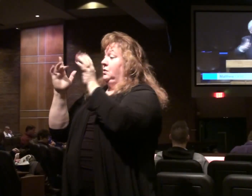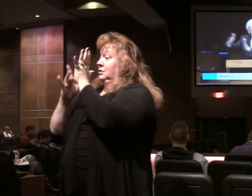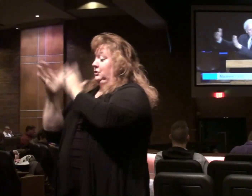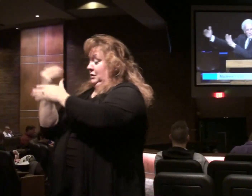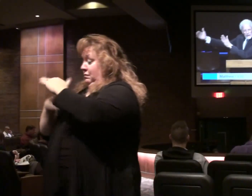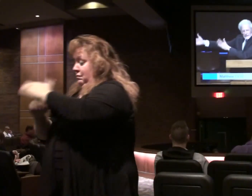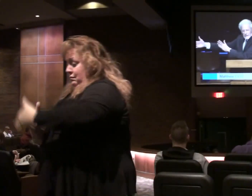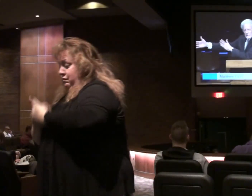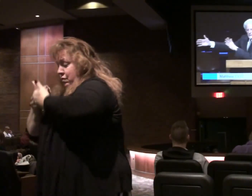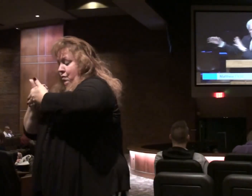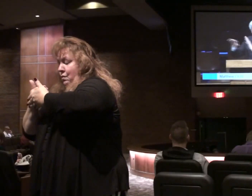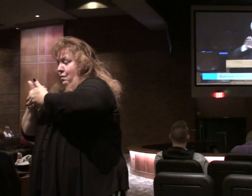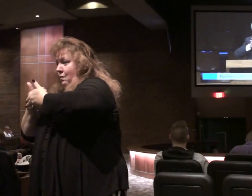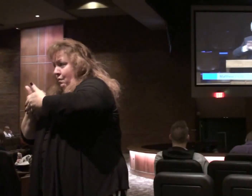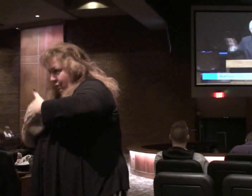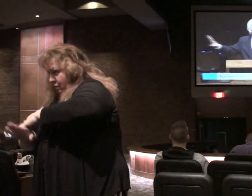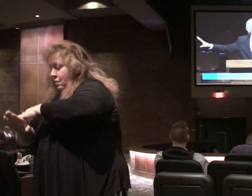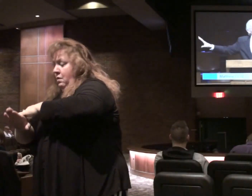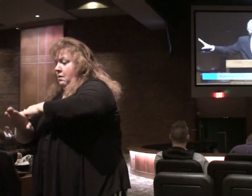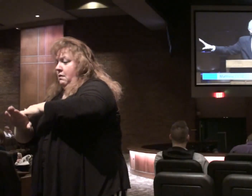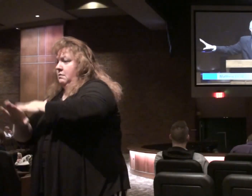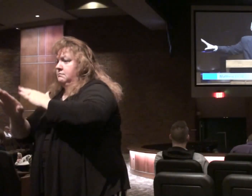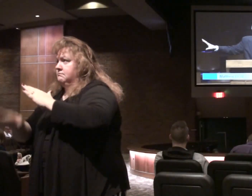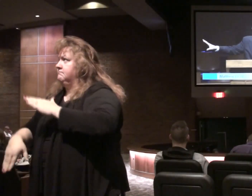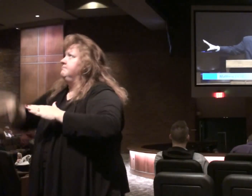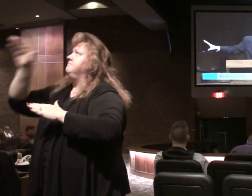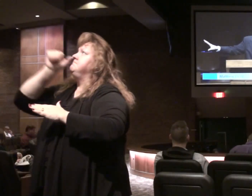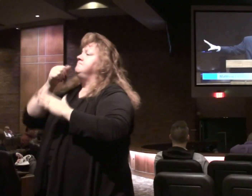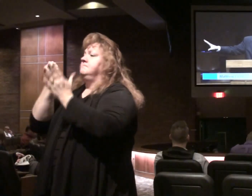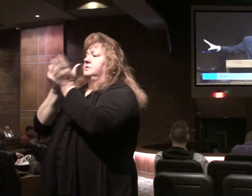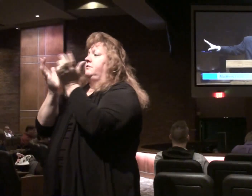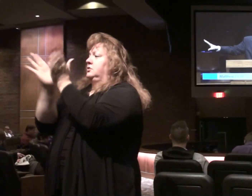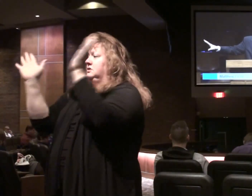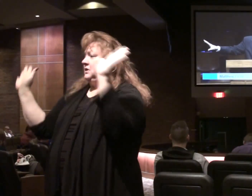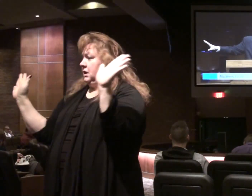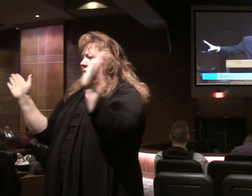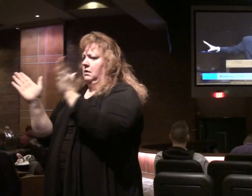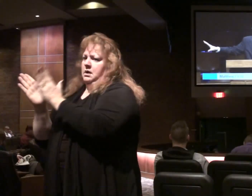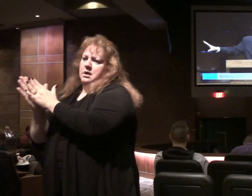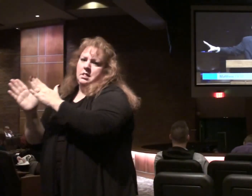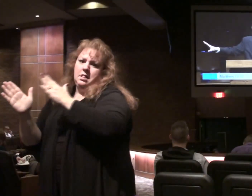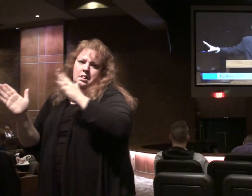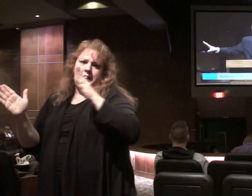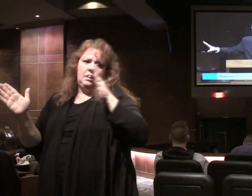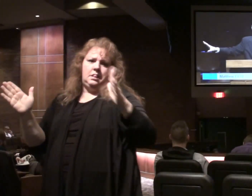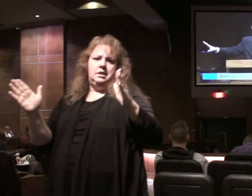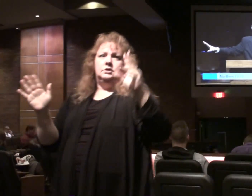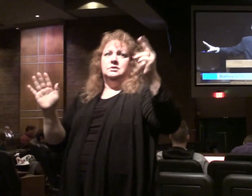of Christ to the second coming of Christ, but we've got time in between.